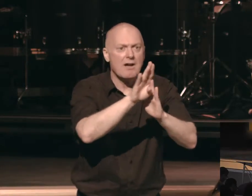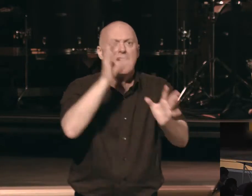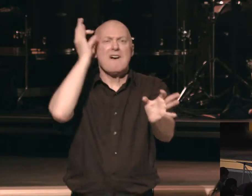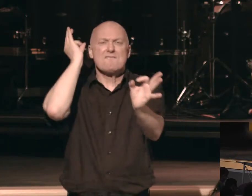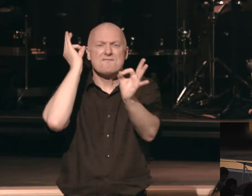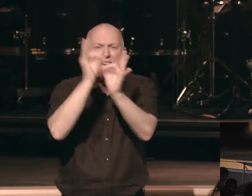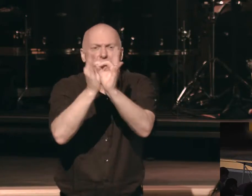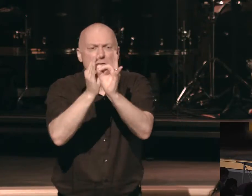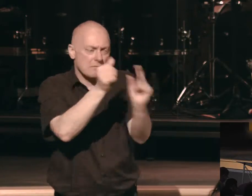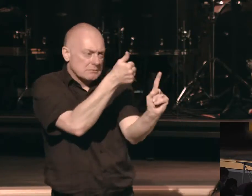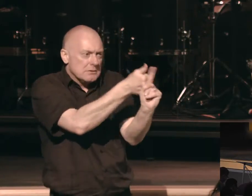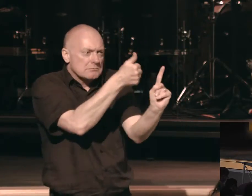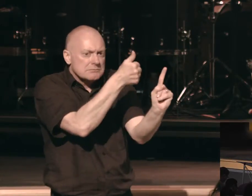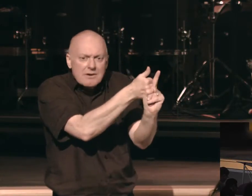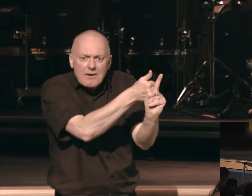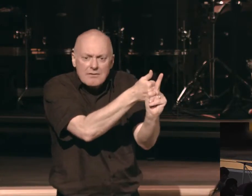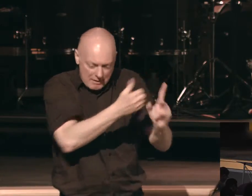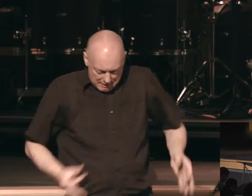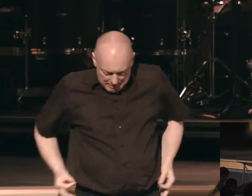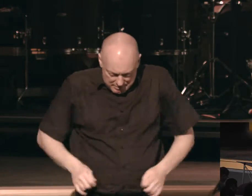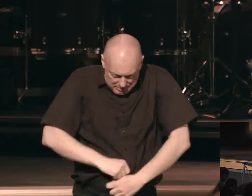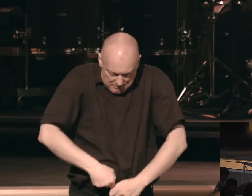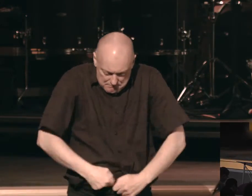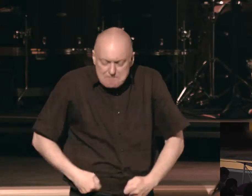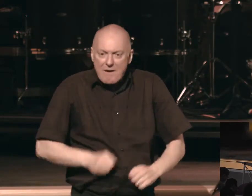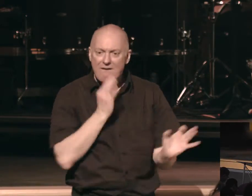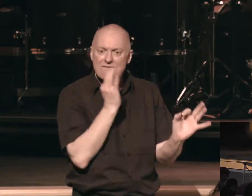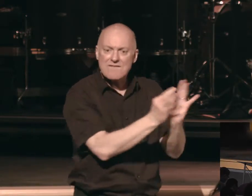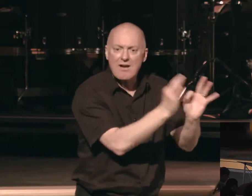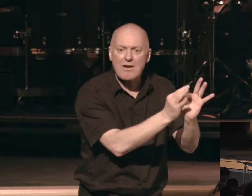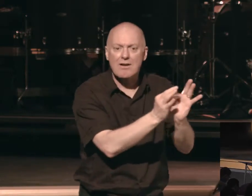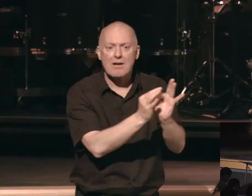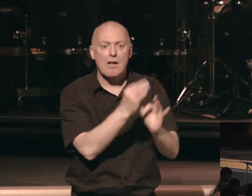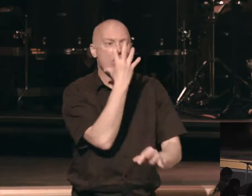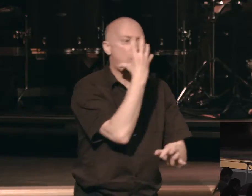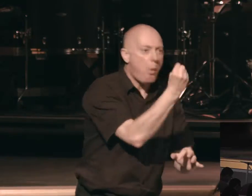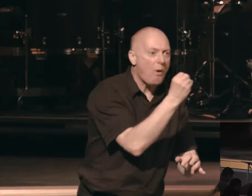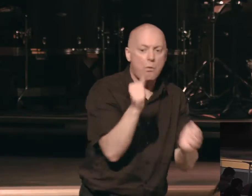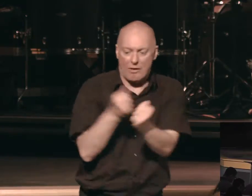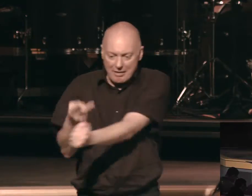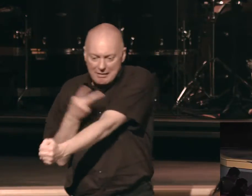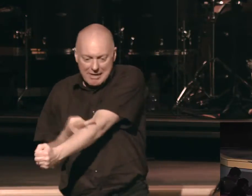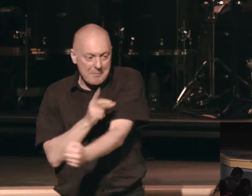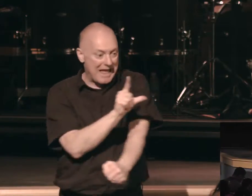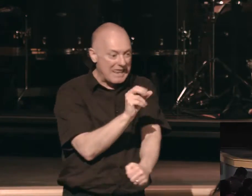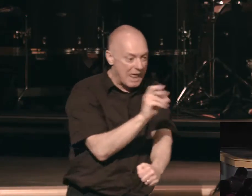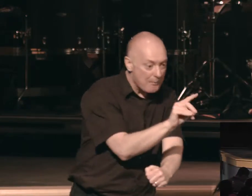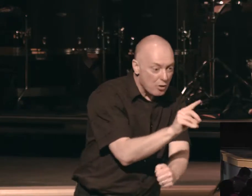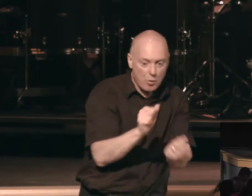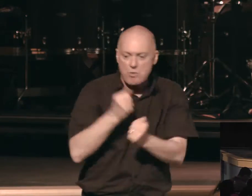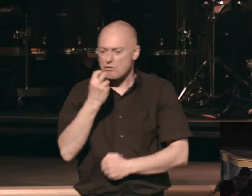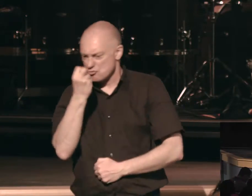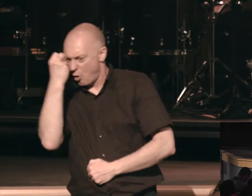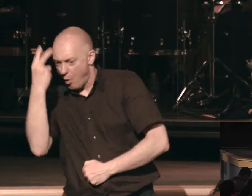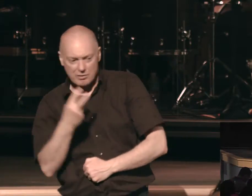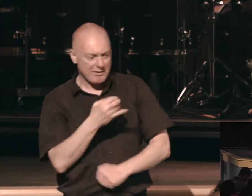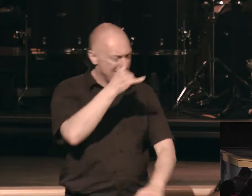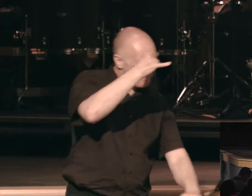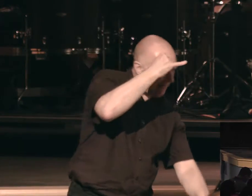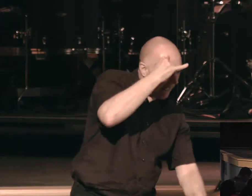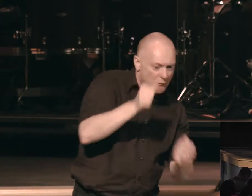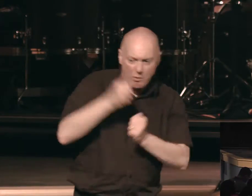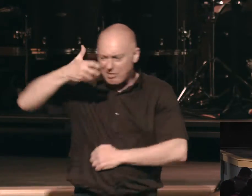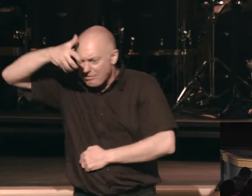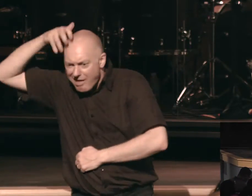be the belt of his ways, and faithfulness the belt of his loins. The wolf shall dwell with the lamb. The leopard shall lie down with the young goat.